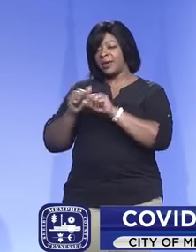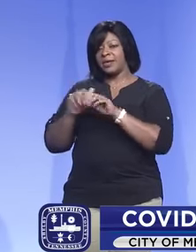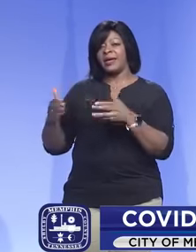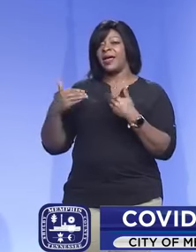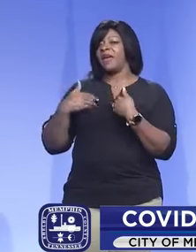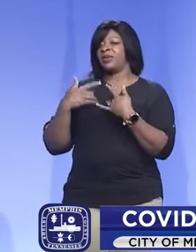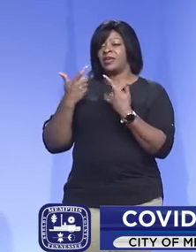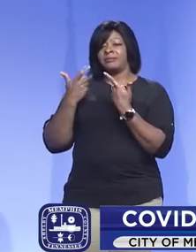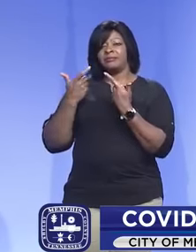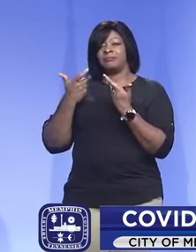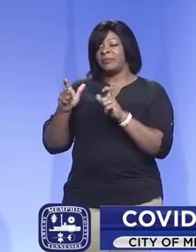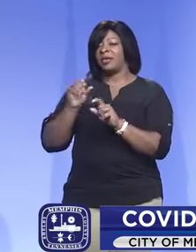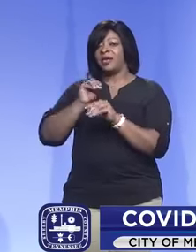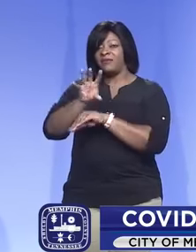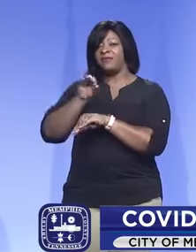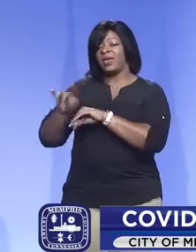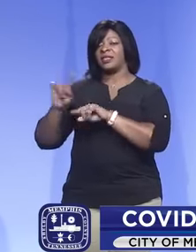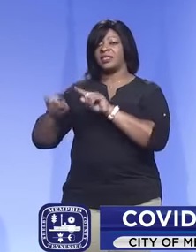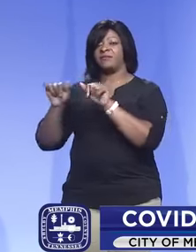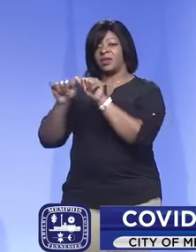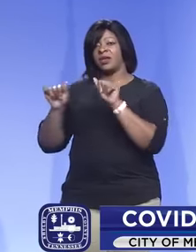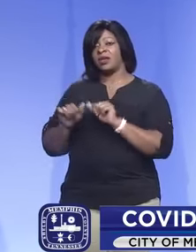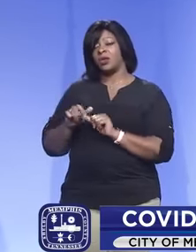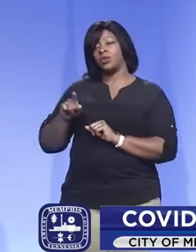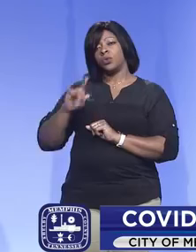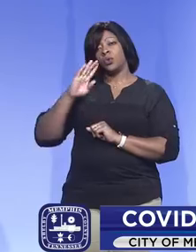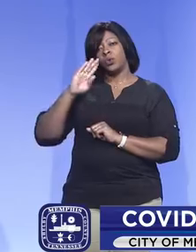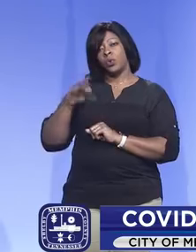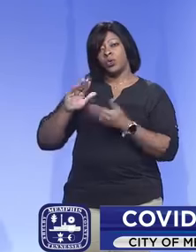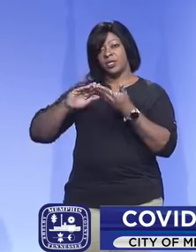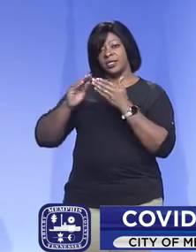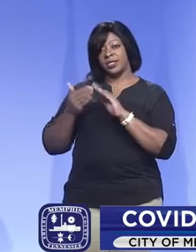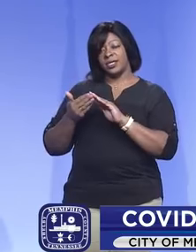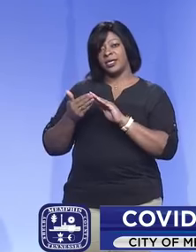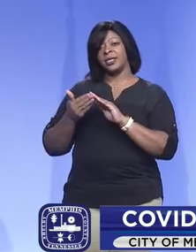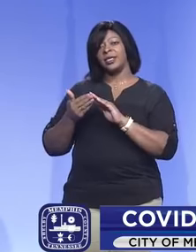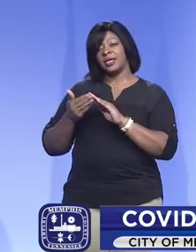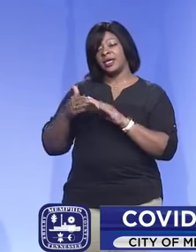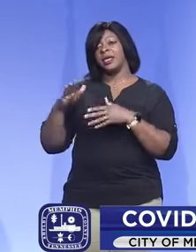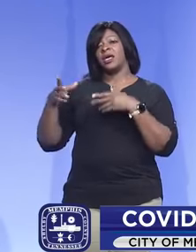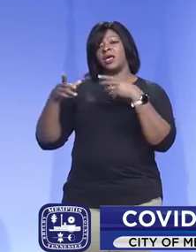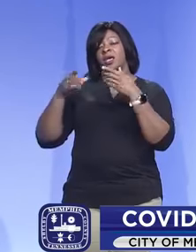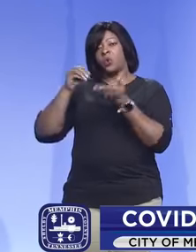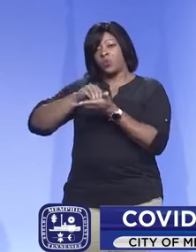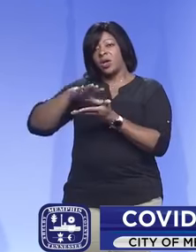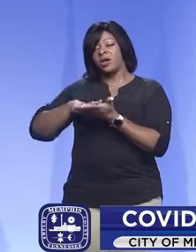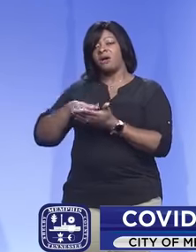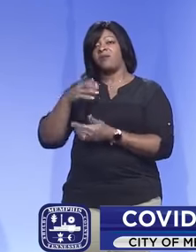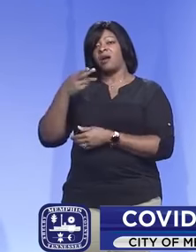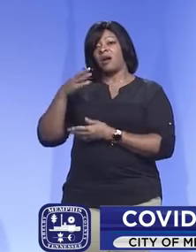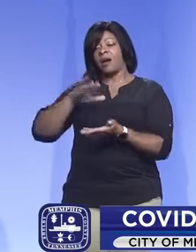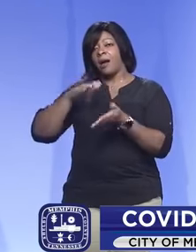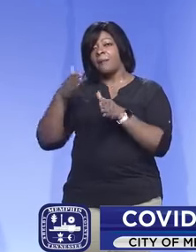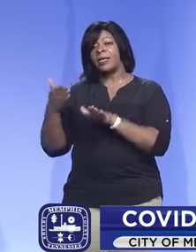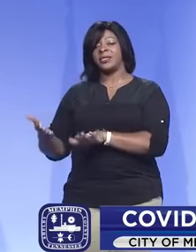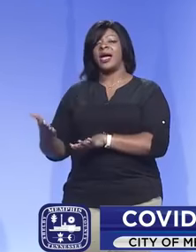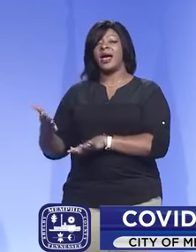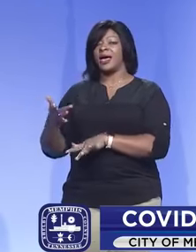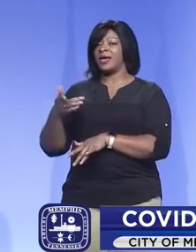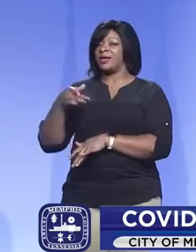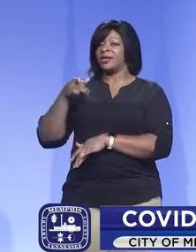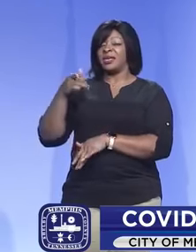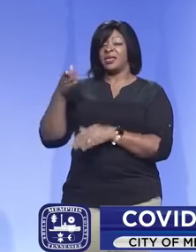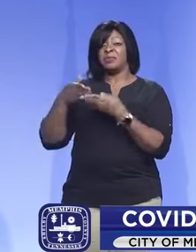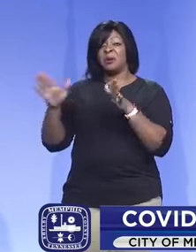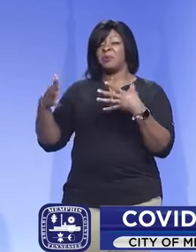had effects in all different areas. The city notched a record of homicides. Do you all believe that there is a public